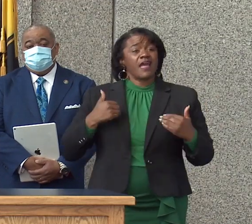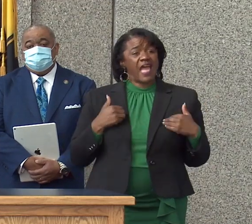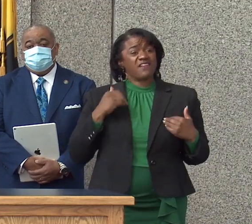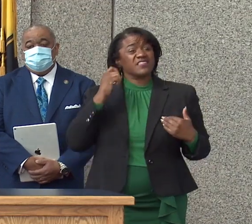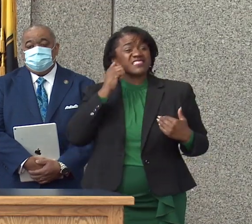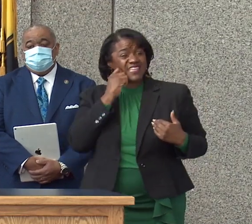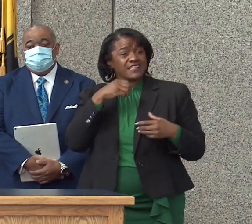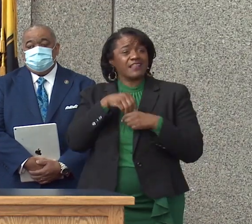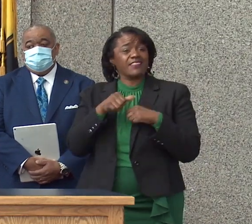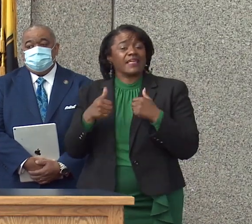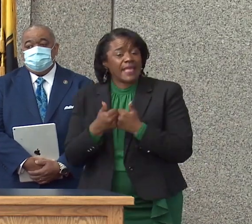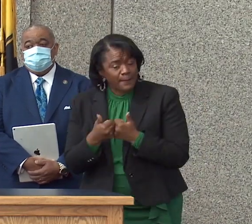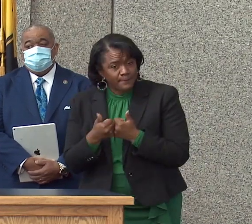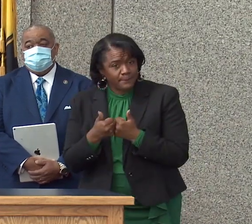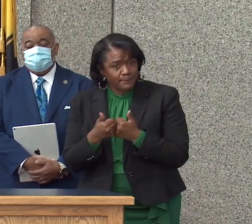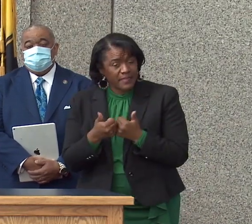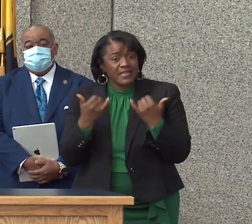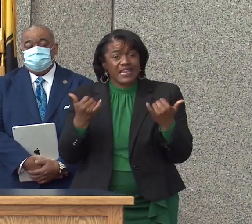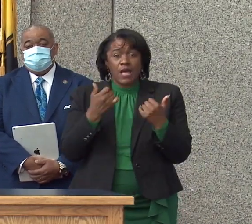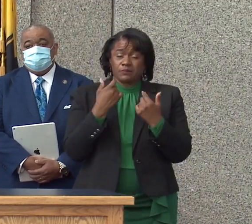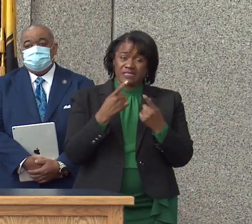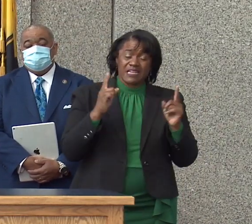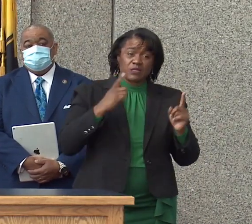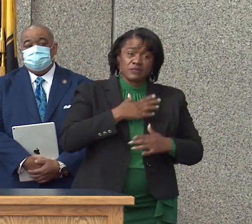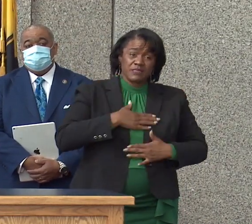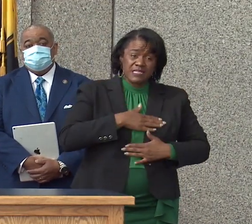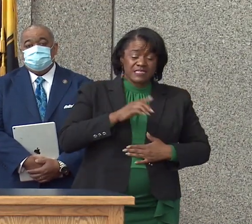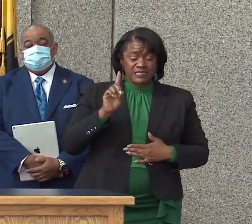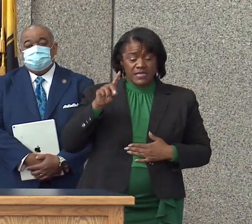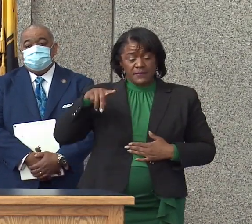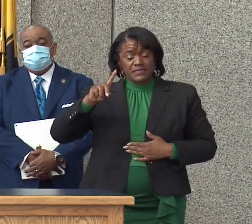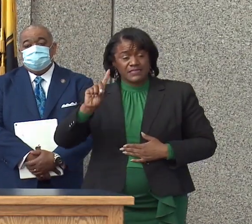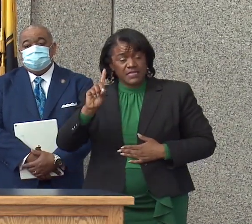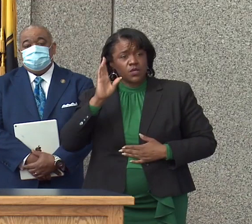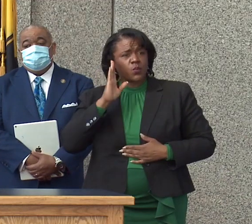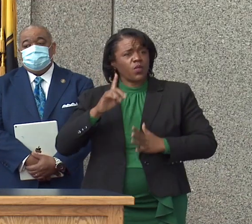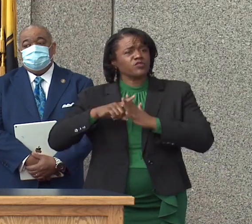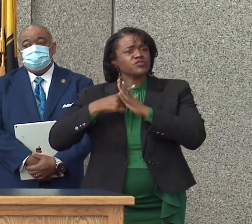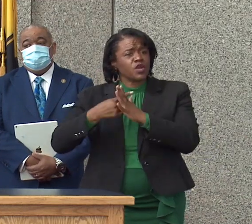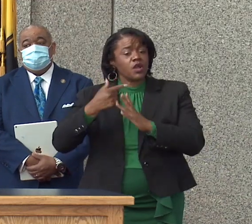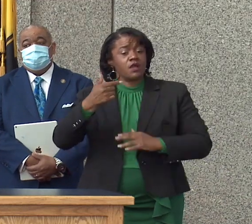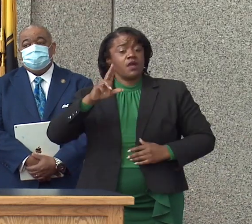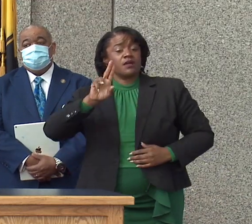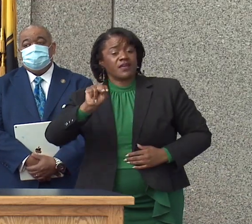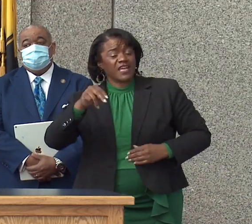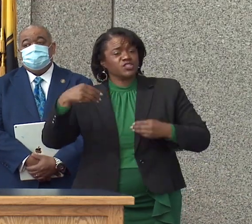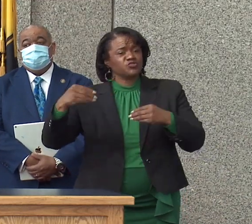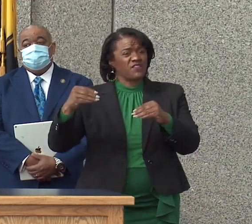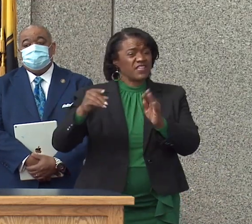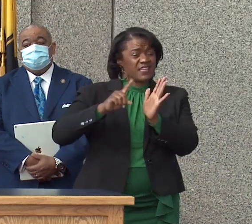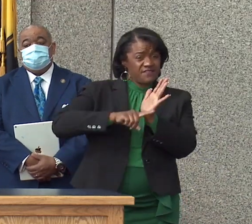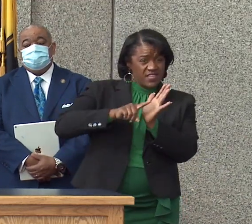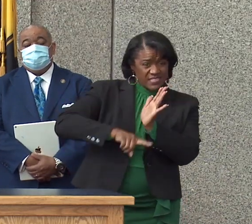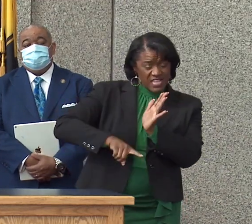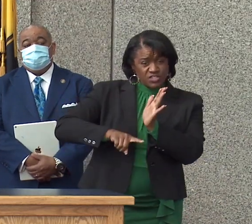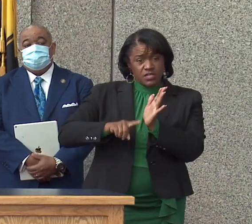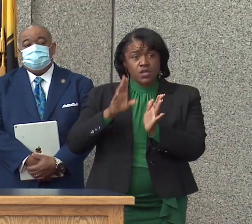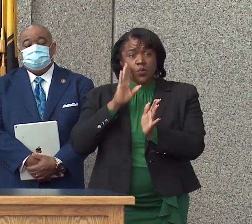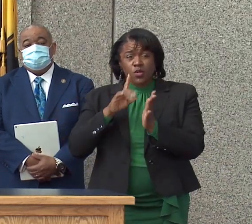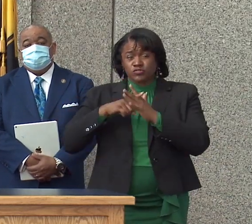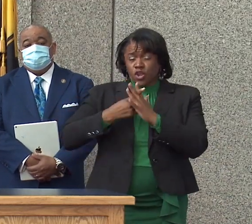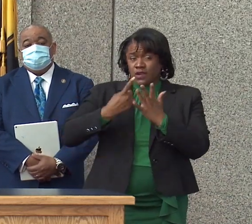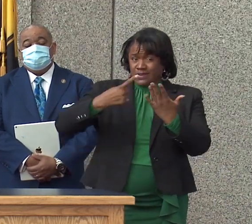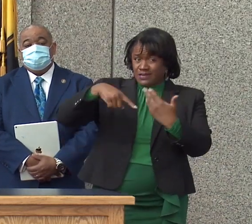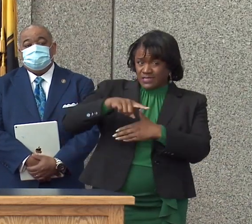game too. That's why I'm pleased to announce that BPD will start in a gun trafficking investigation initiative later this